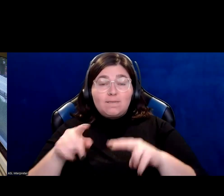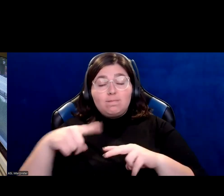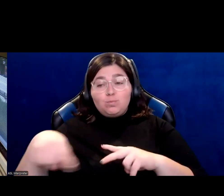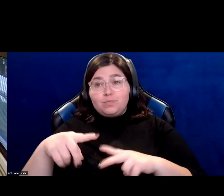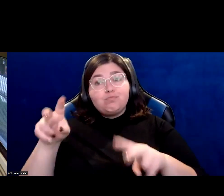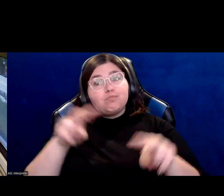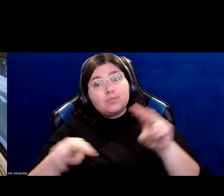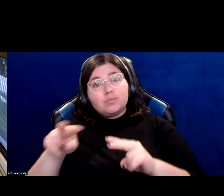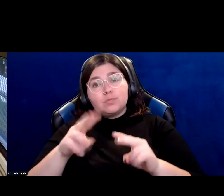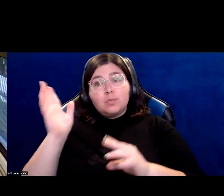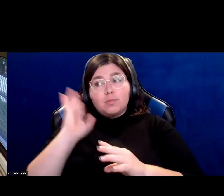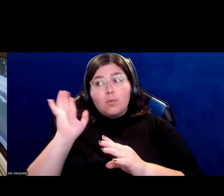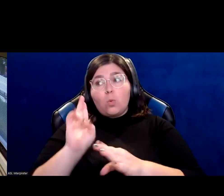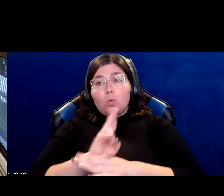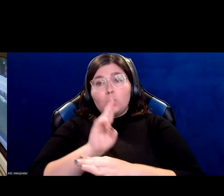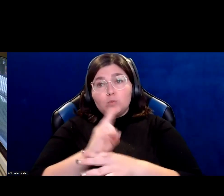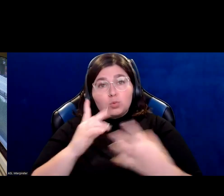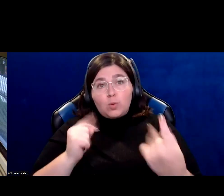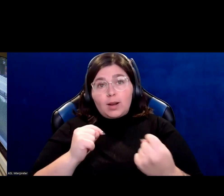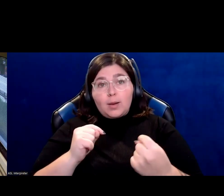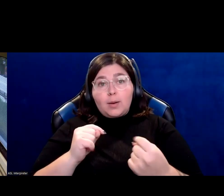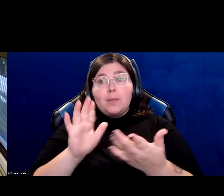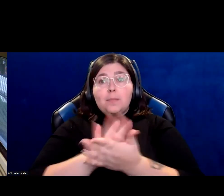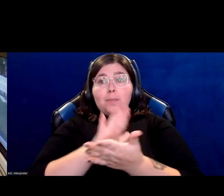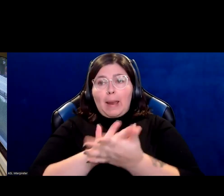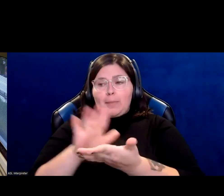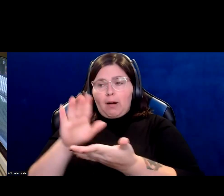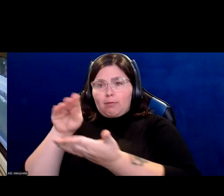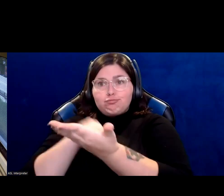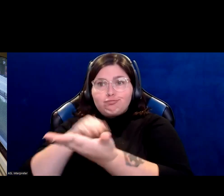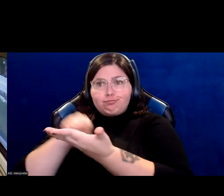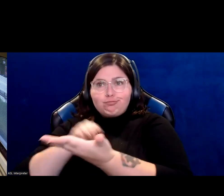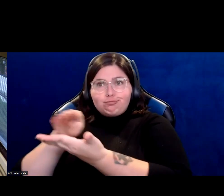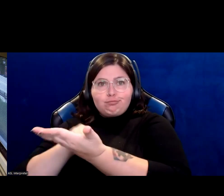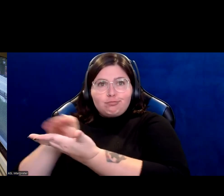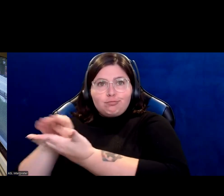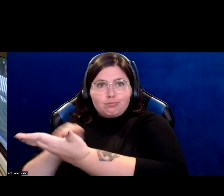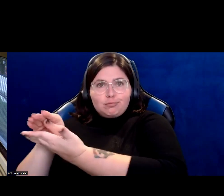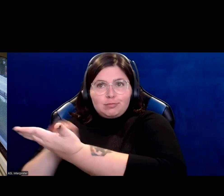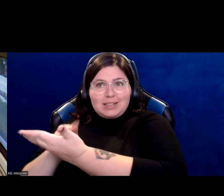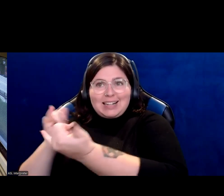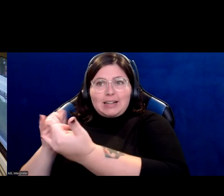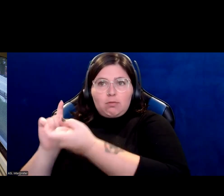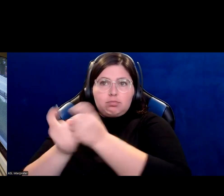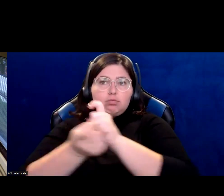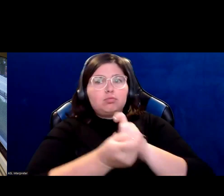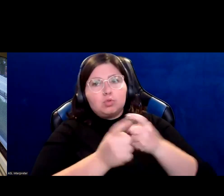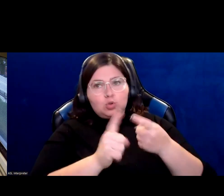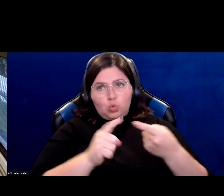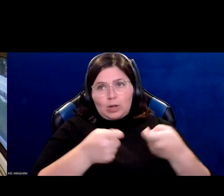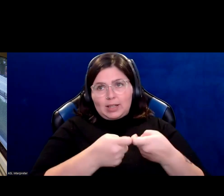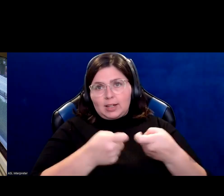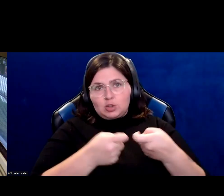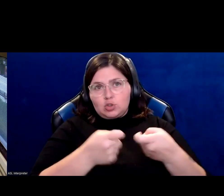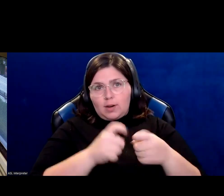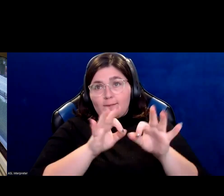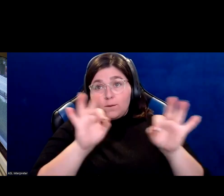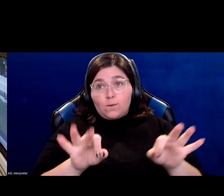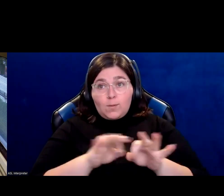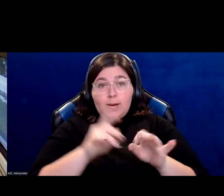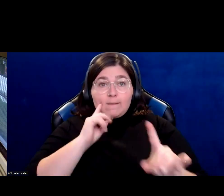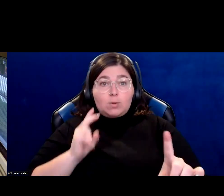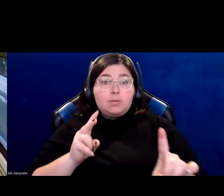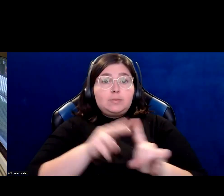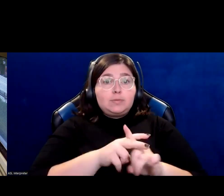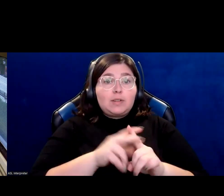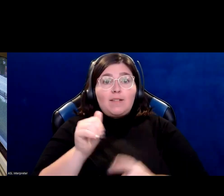observations previously were completed using paper-based forms, and we're currently getting ready to convert them over to electronic forms as part of our implementation of